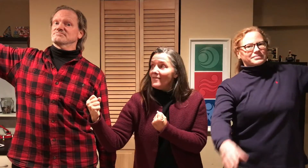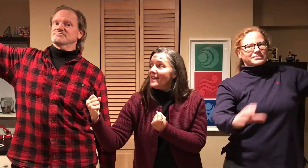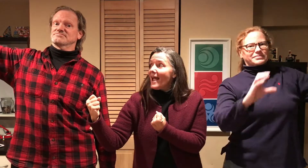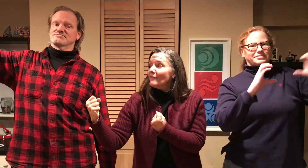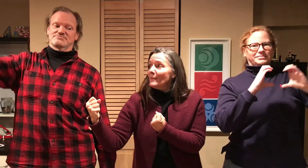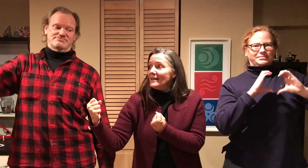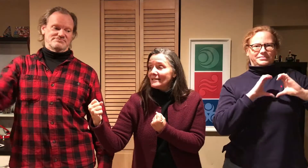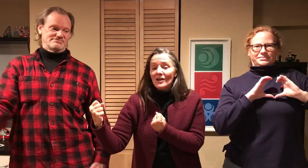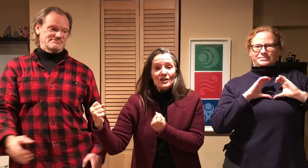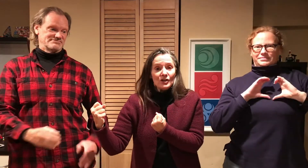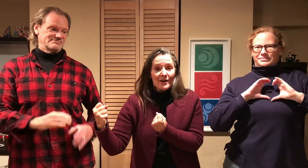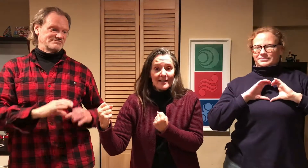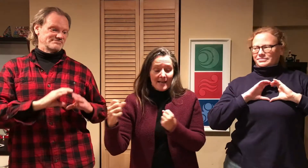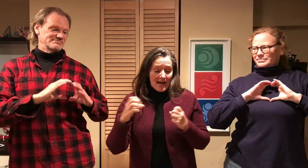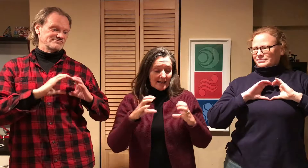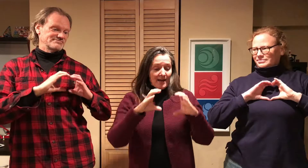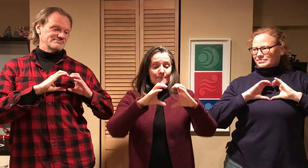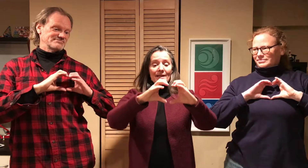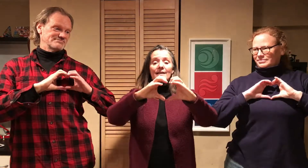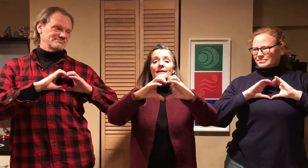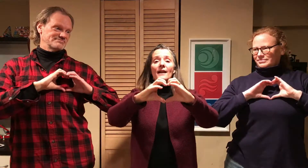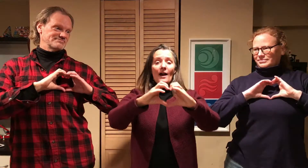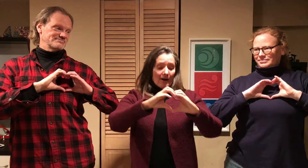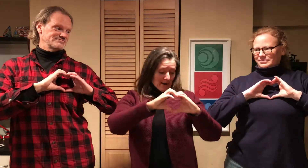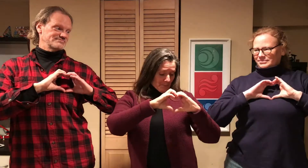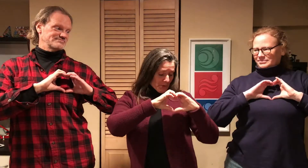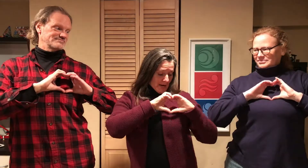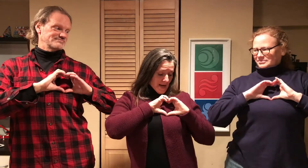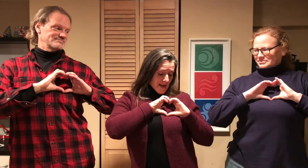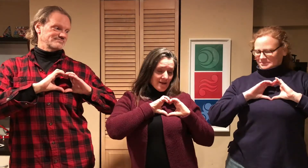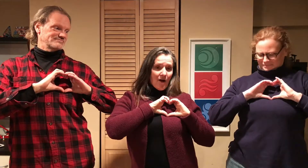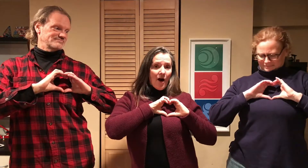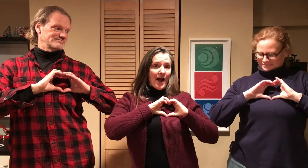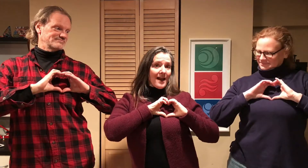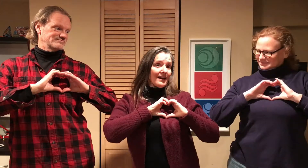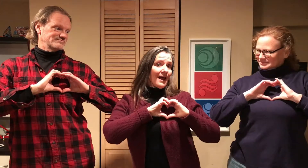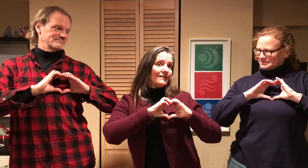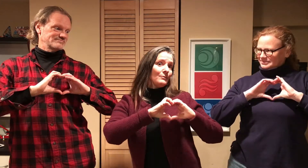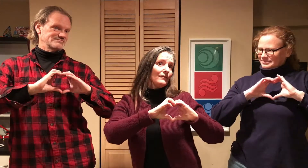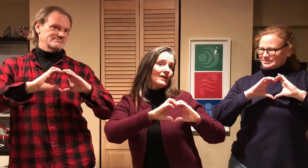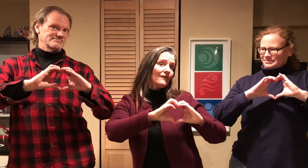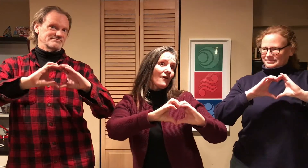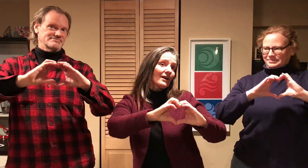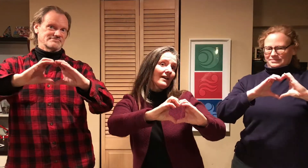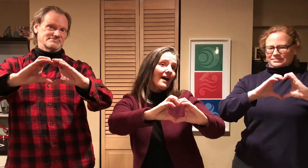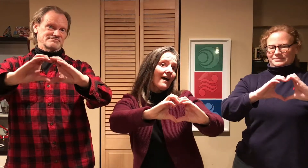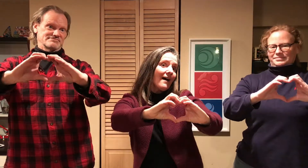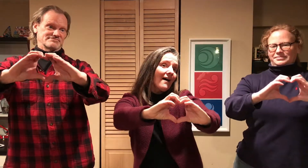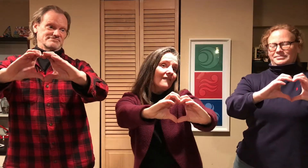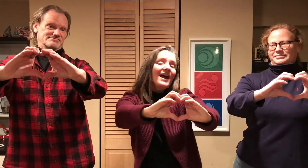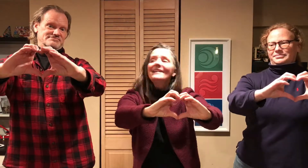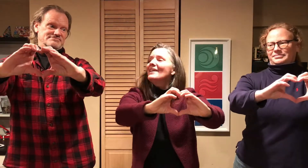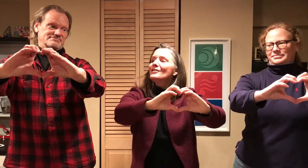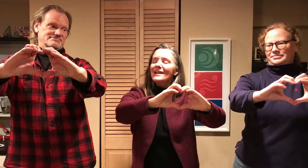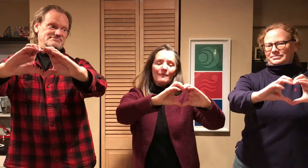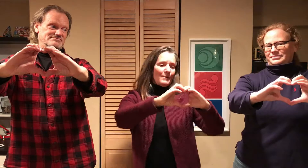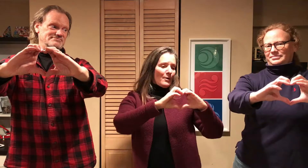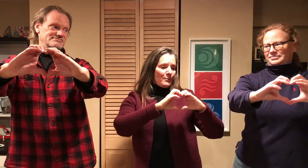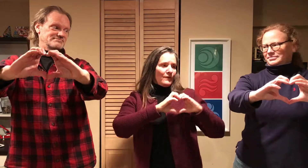then everybody's going to join us on making a little heart and putting it in their heart and love and moving it forward. Love. Now you can have people moving